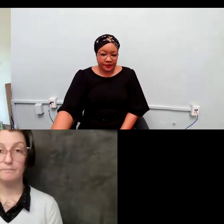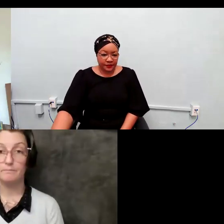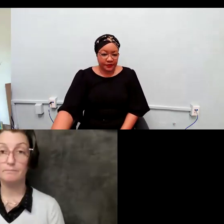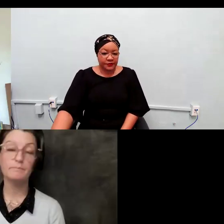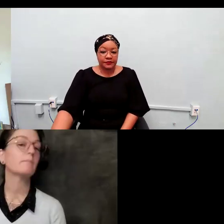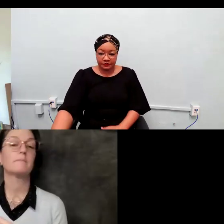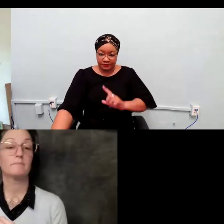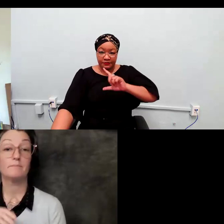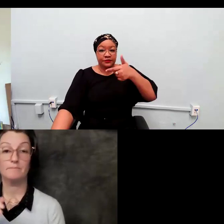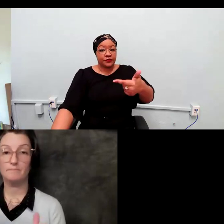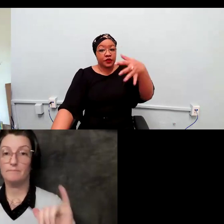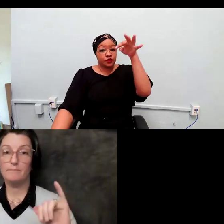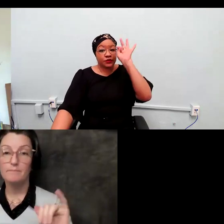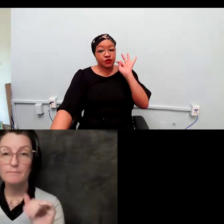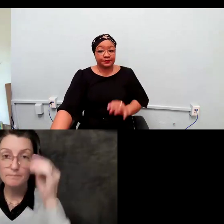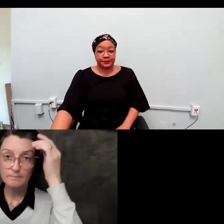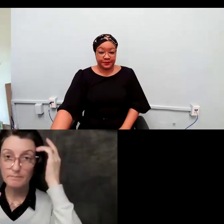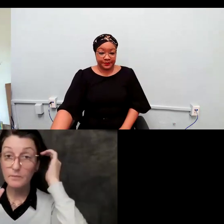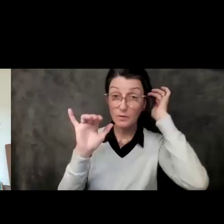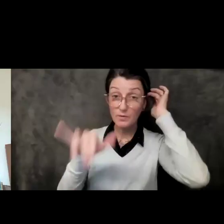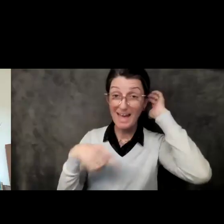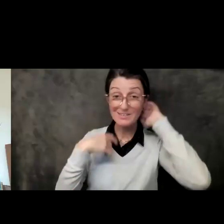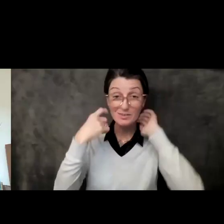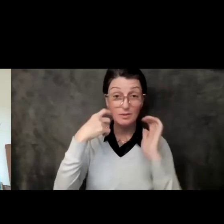So yeah, so that one is definitely